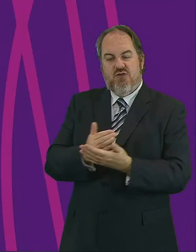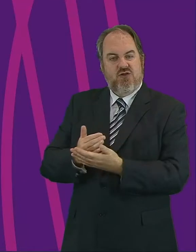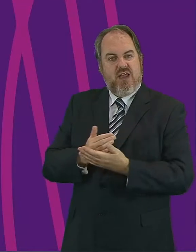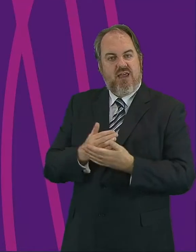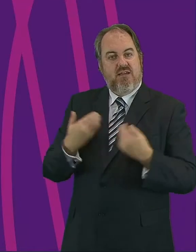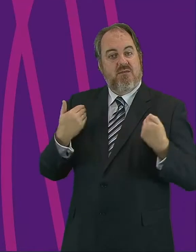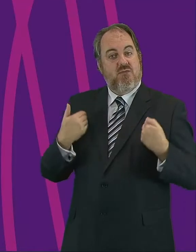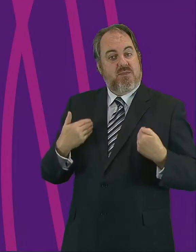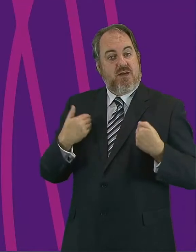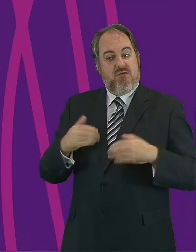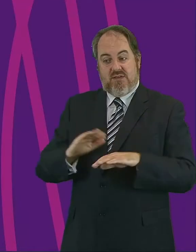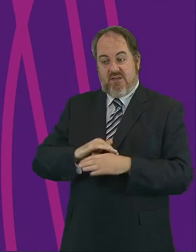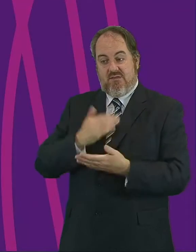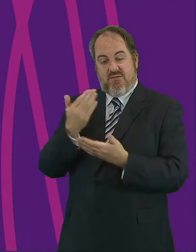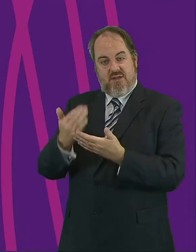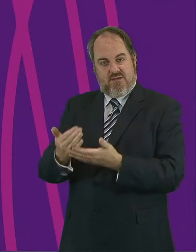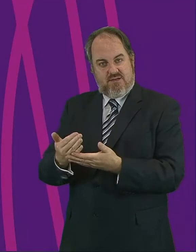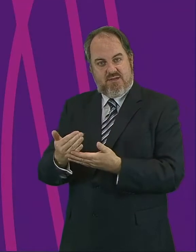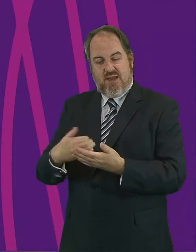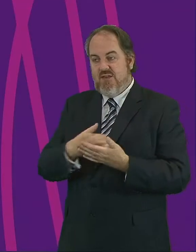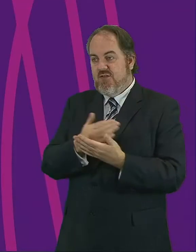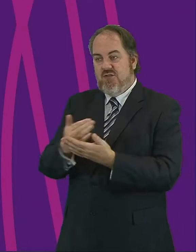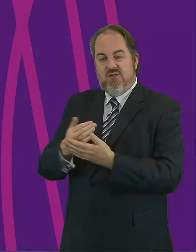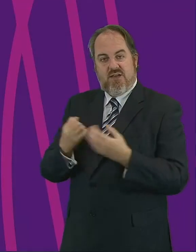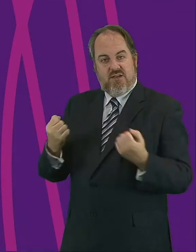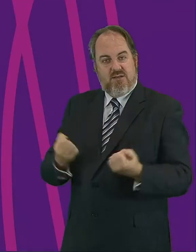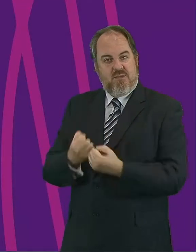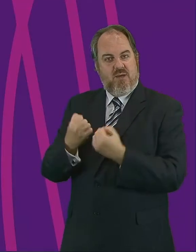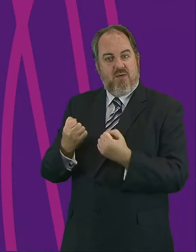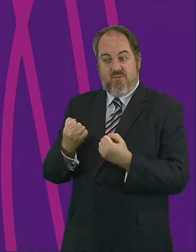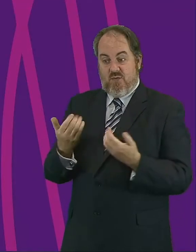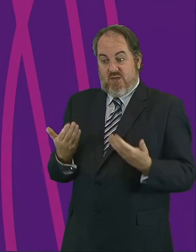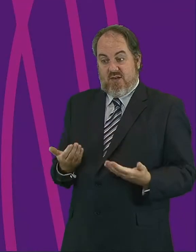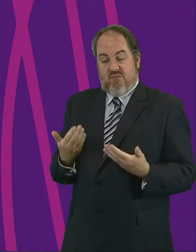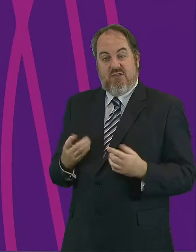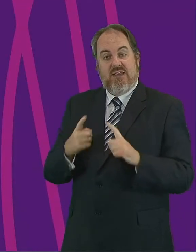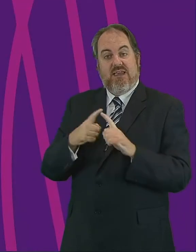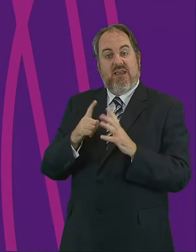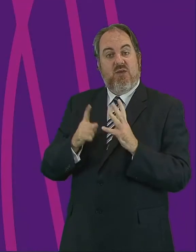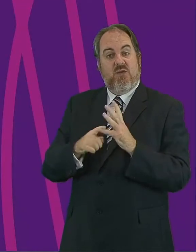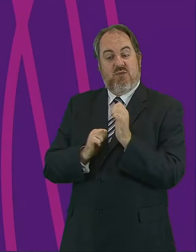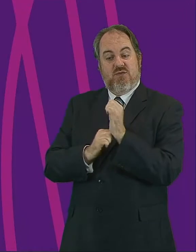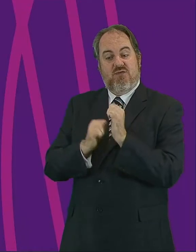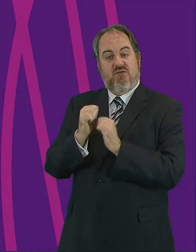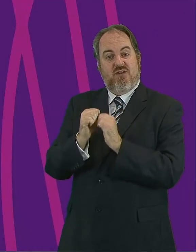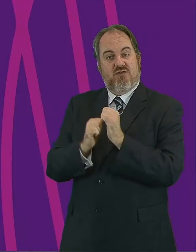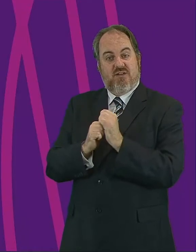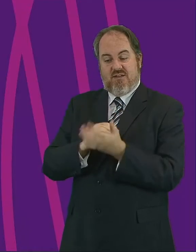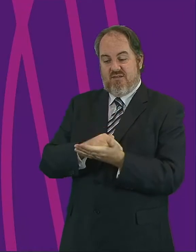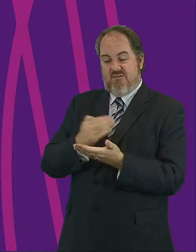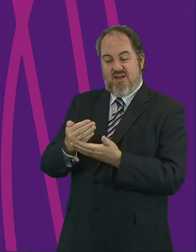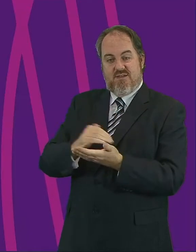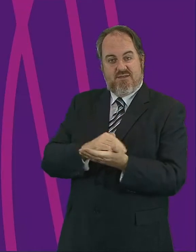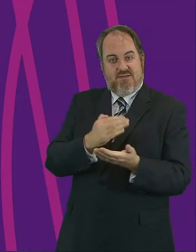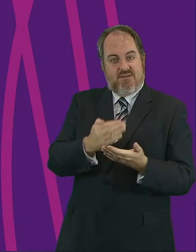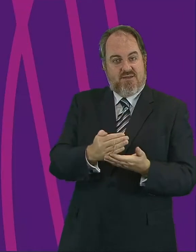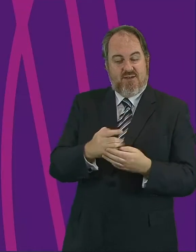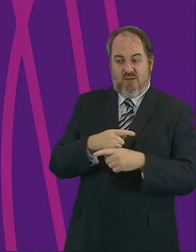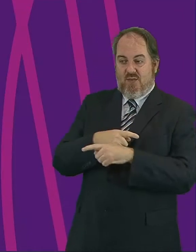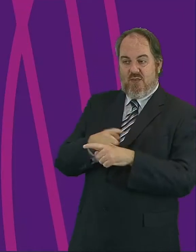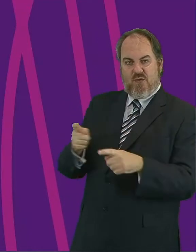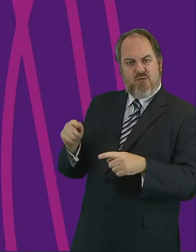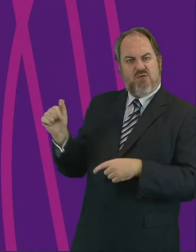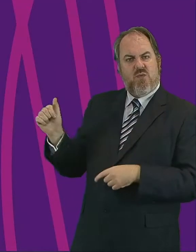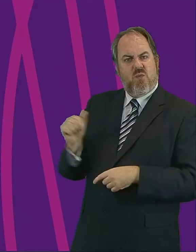replacing devolved responsibility for the current EU structural funds. The intention is that those funds will become a reserve